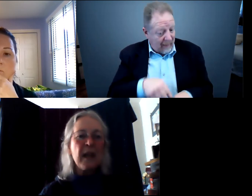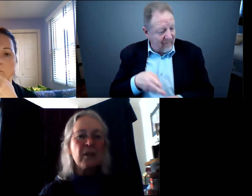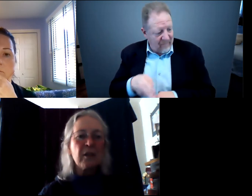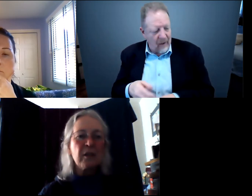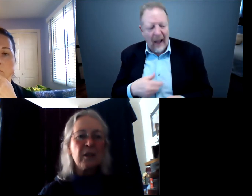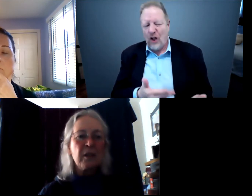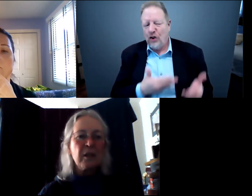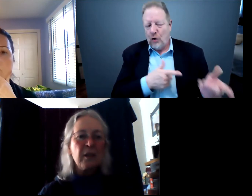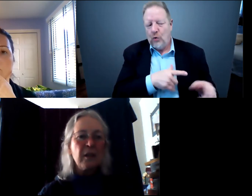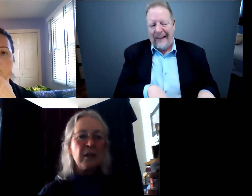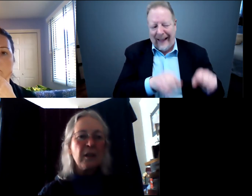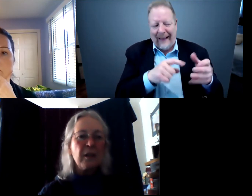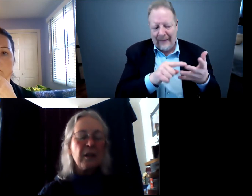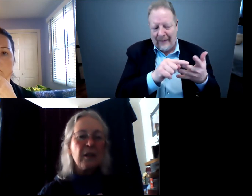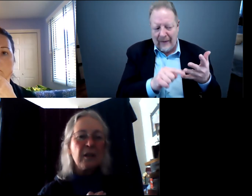the panel.